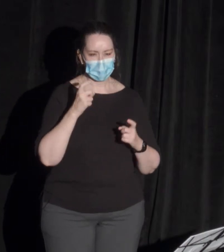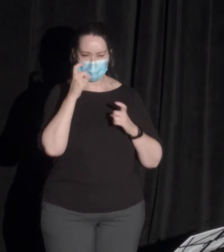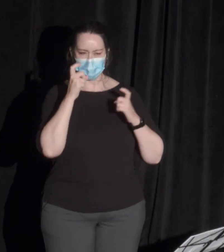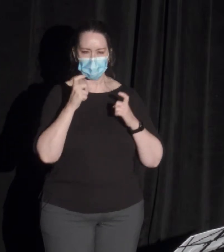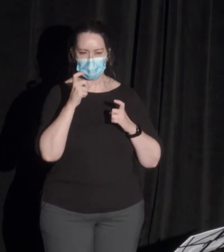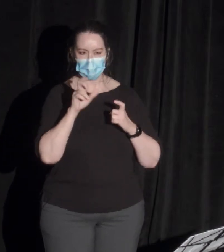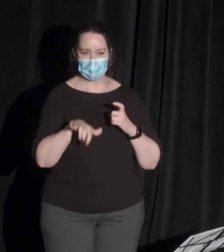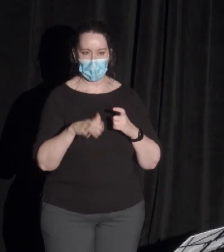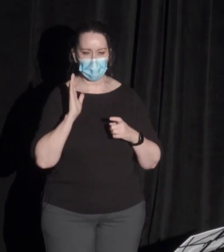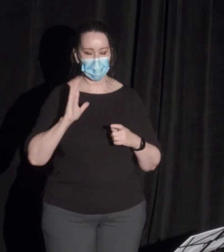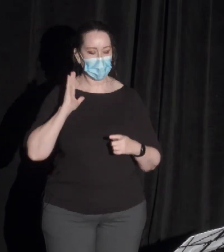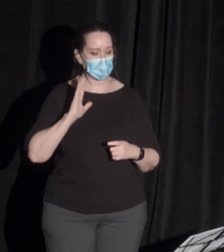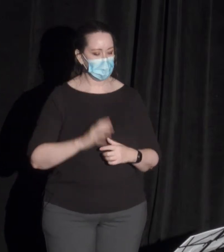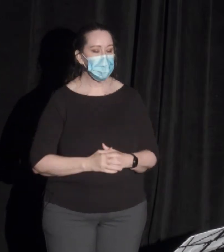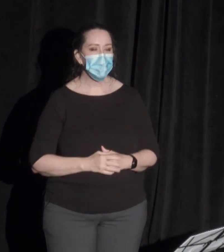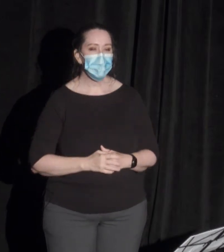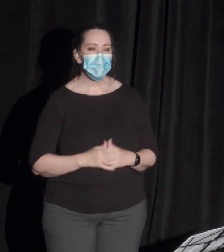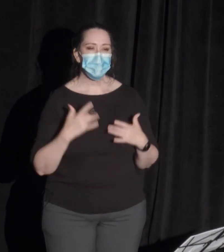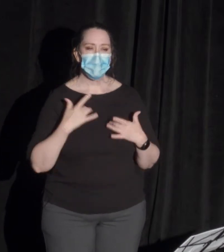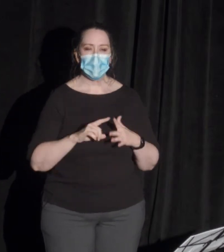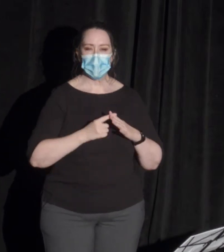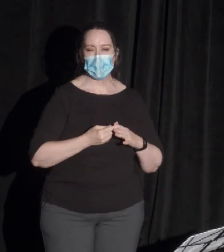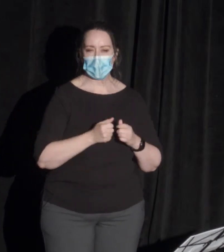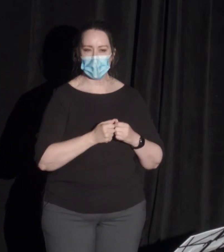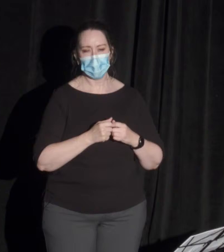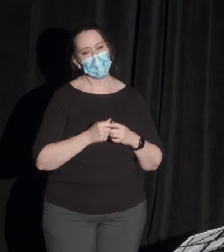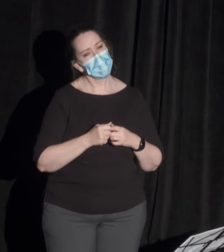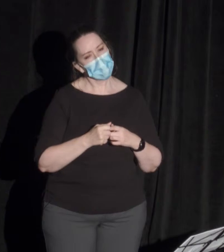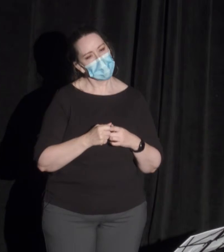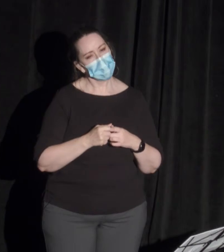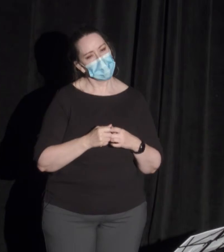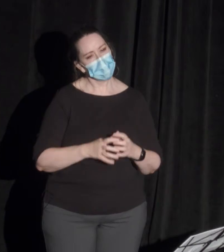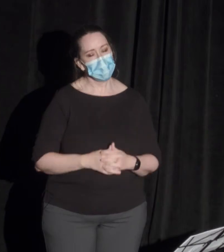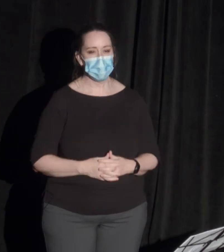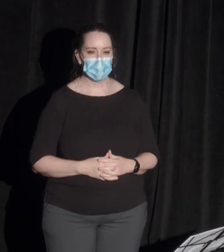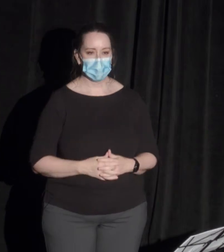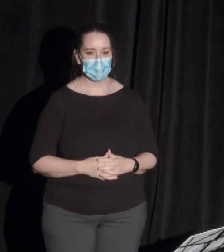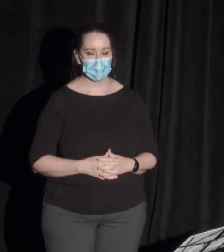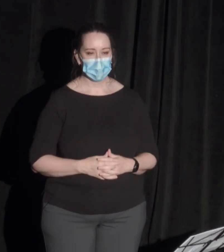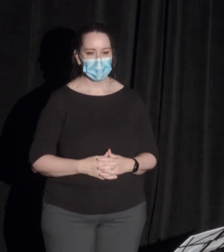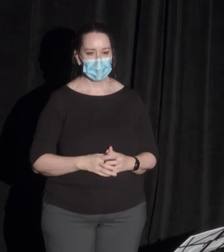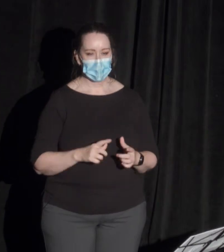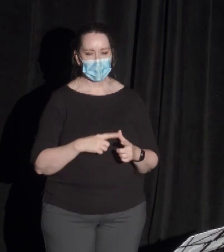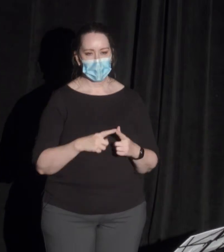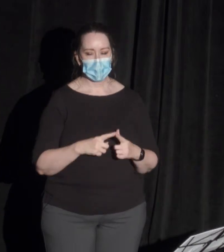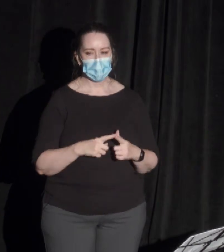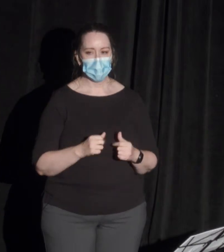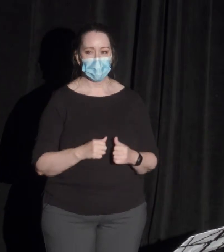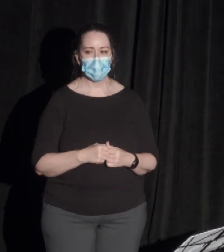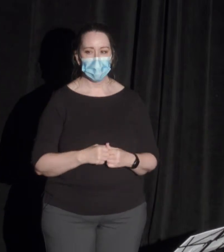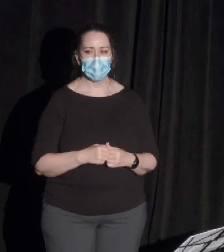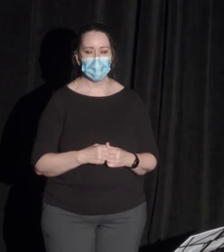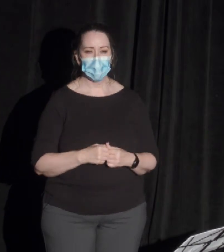before. Usually starts with a little bit of a head tilt and a eyebrow